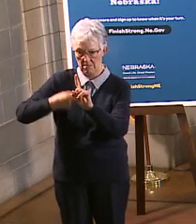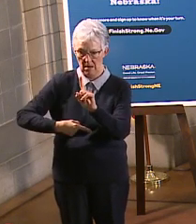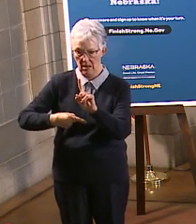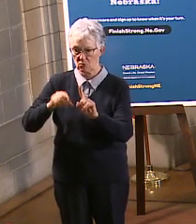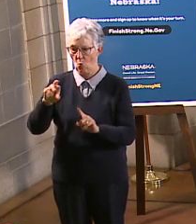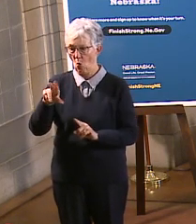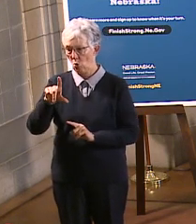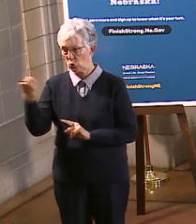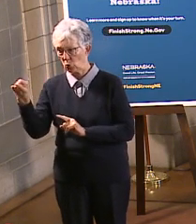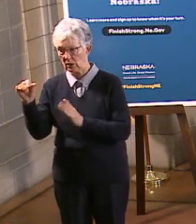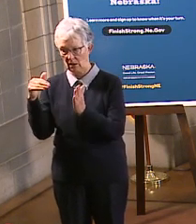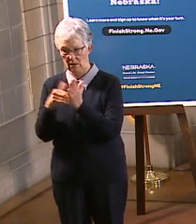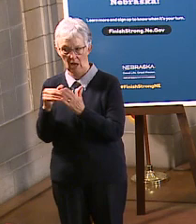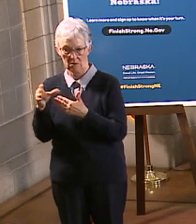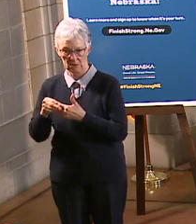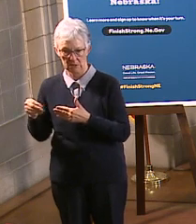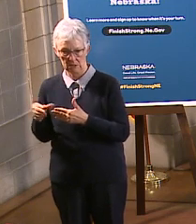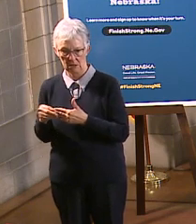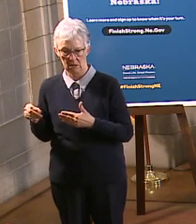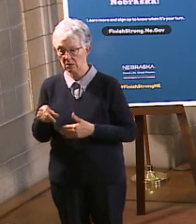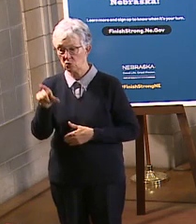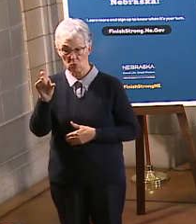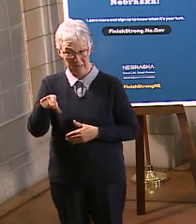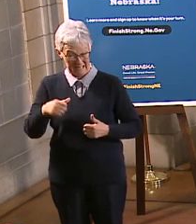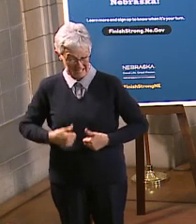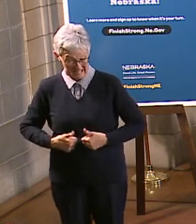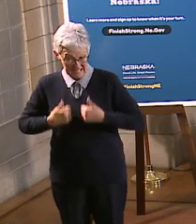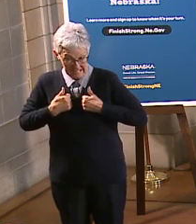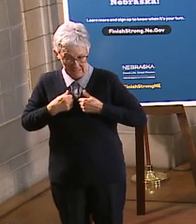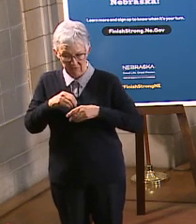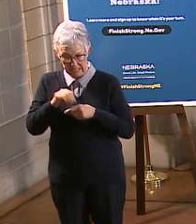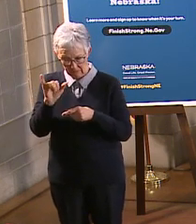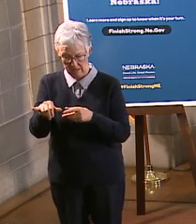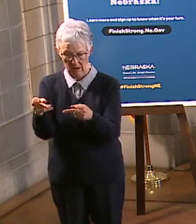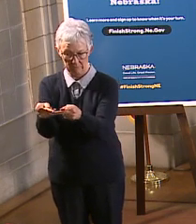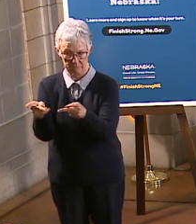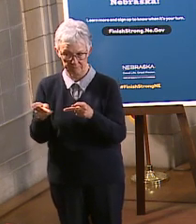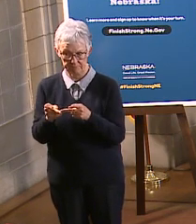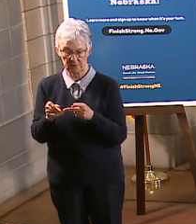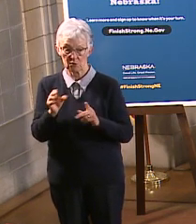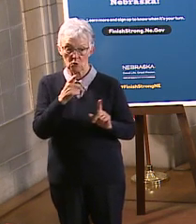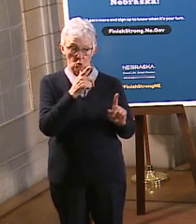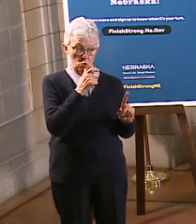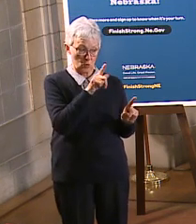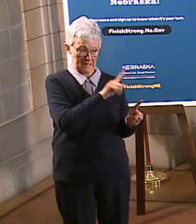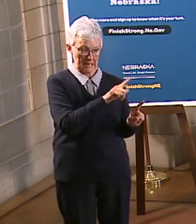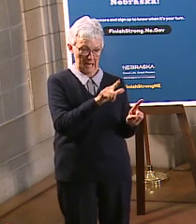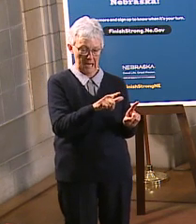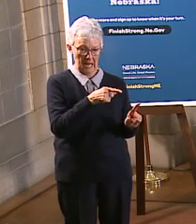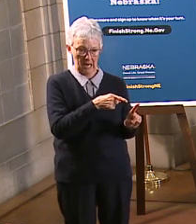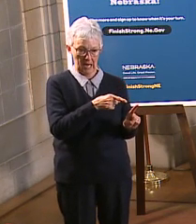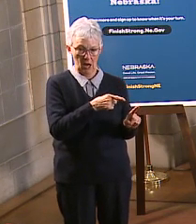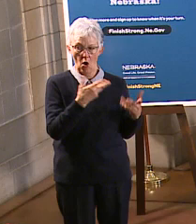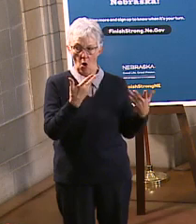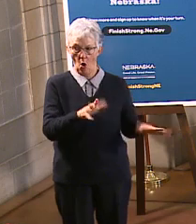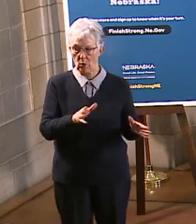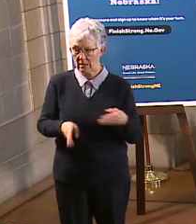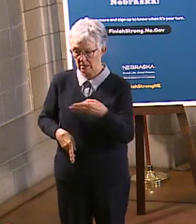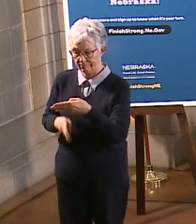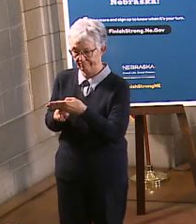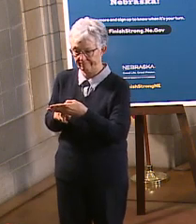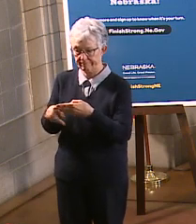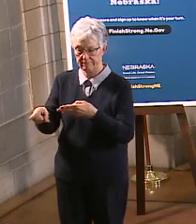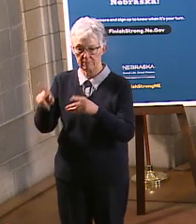tenant must be living in the property for which assistance is requested, so a landlord who's already evicted a tenant should not apply for this